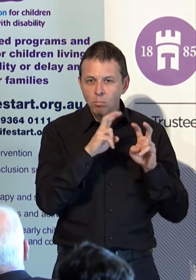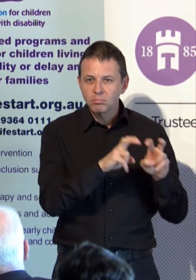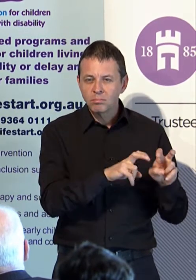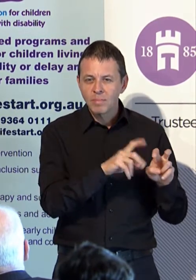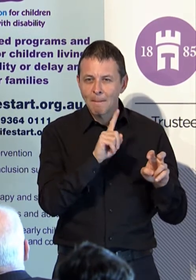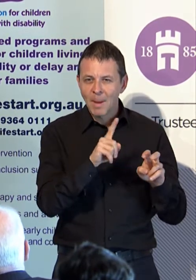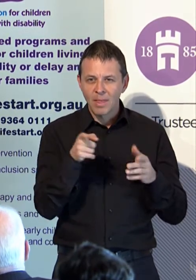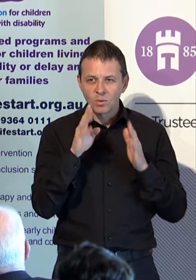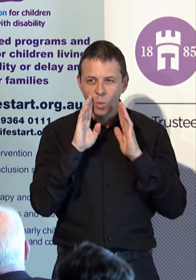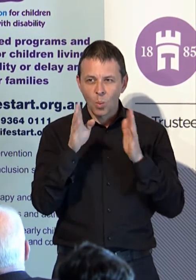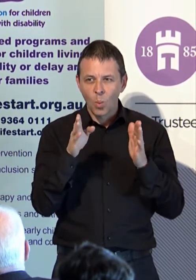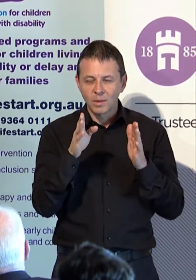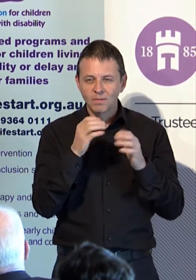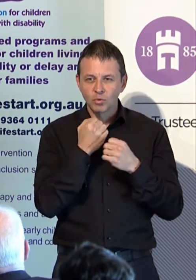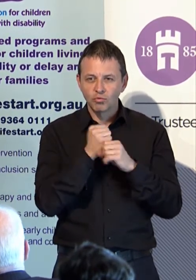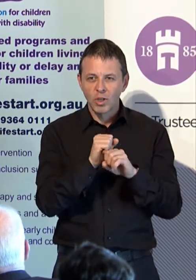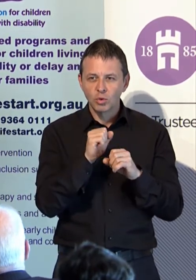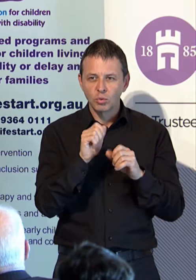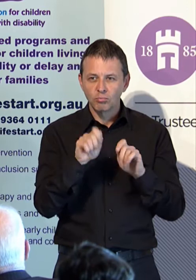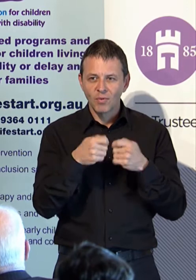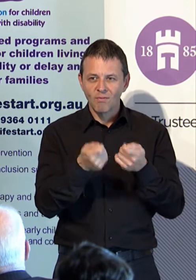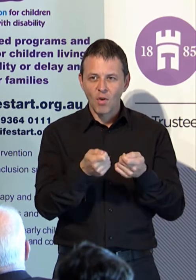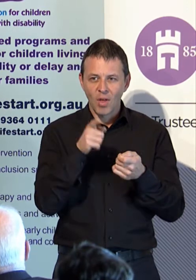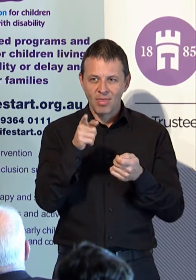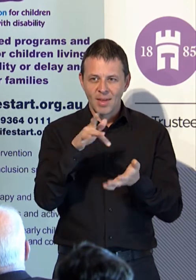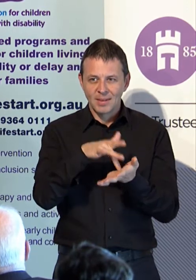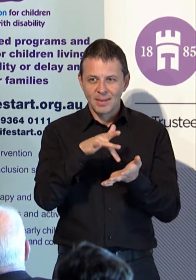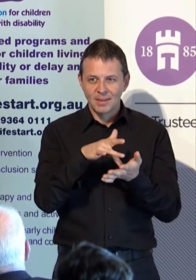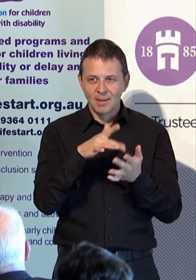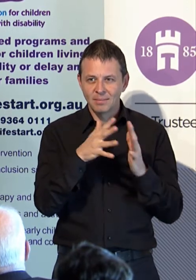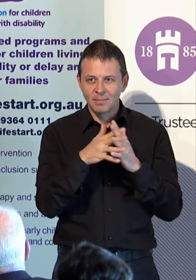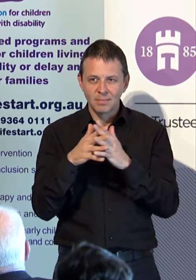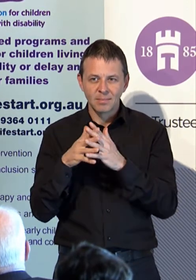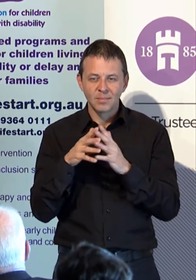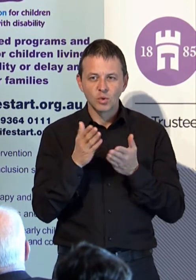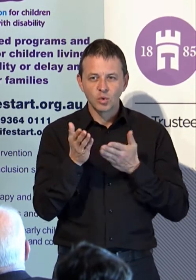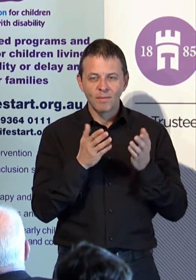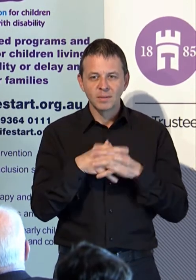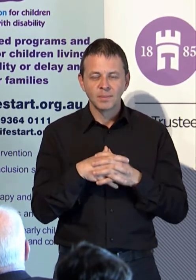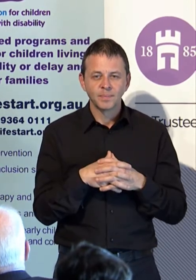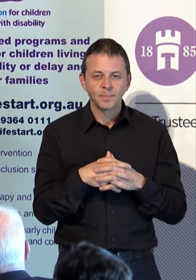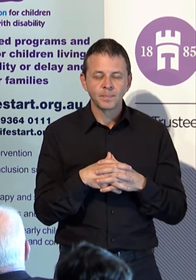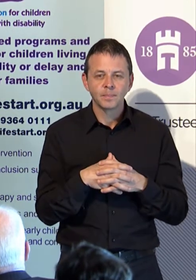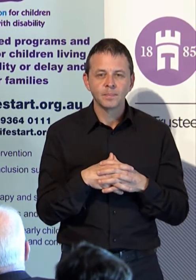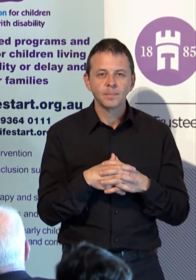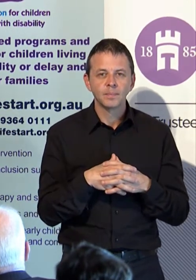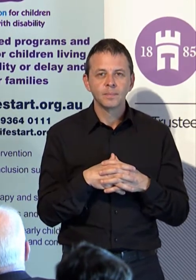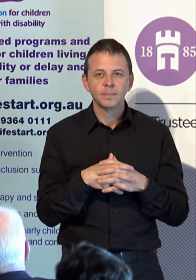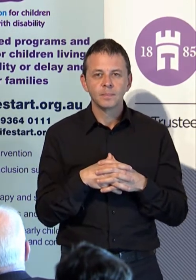a wonderful initiative to provide that sort of centre curated service. Now, I mentioned the